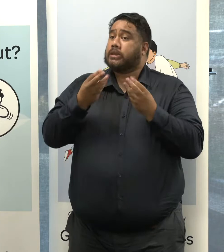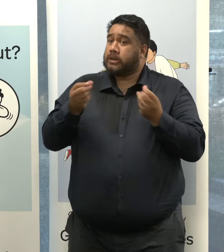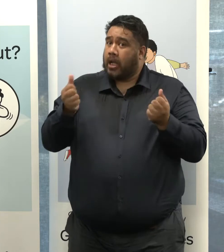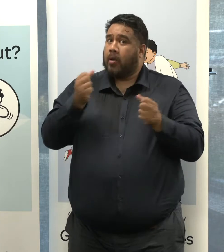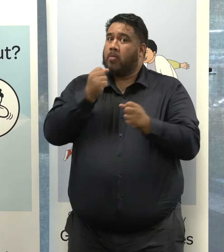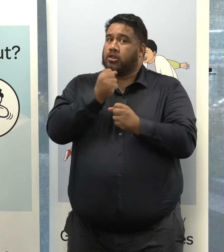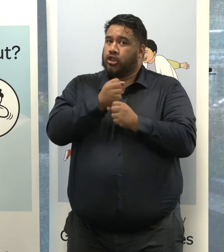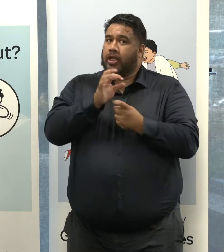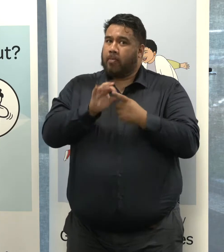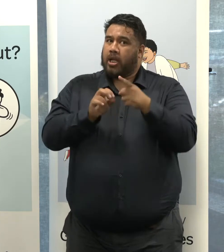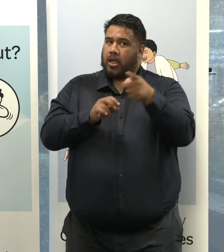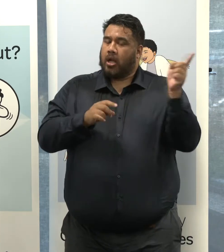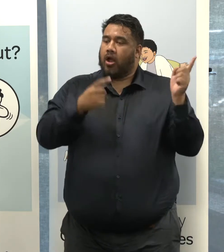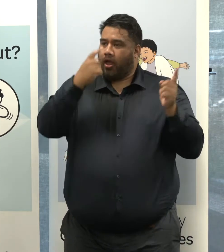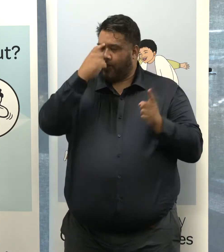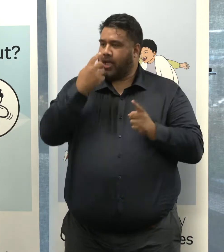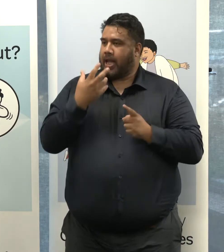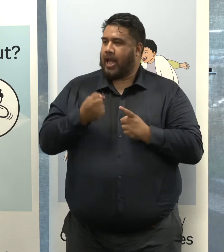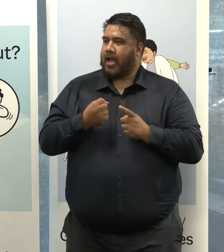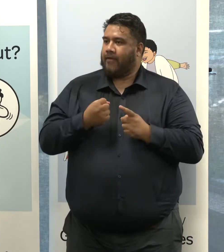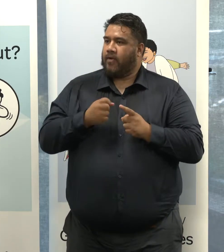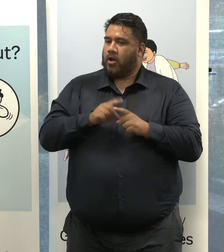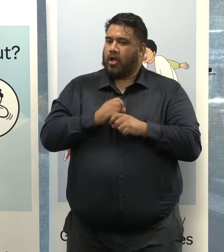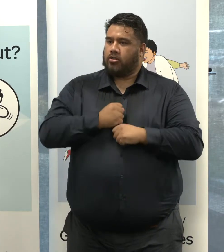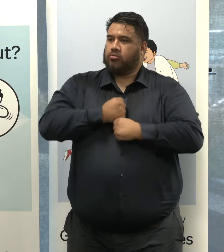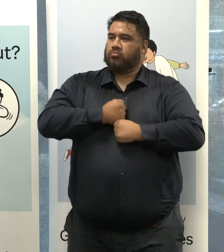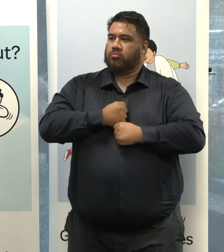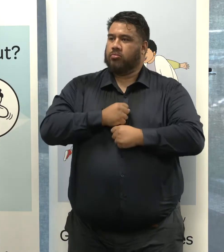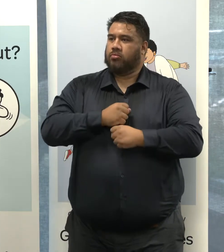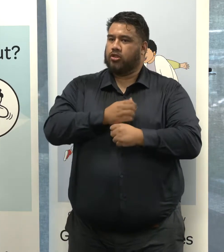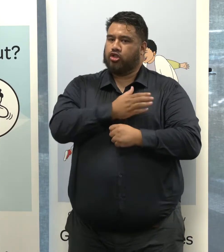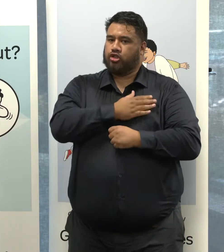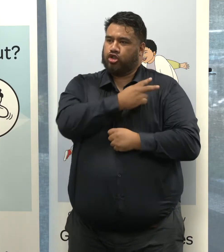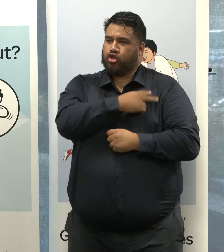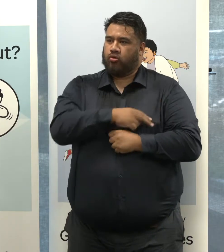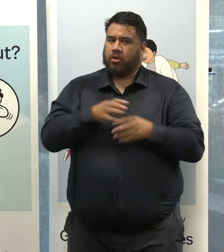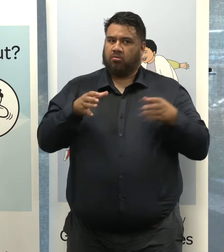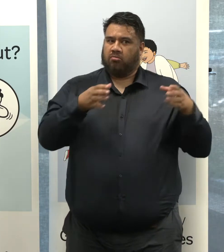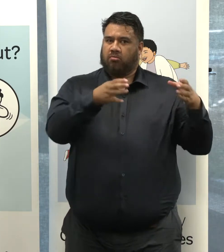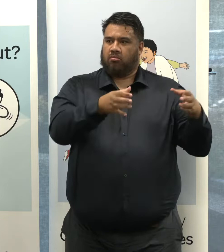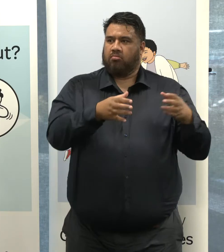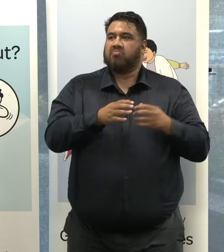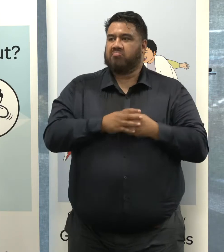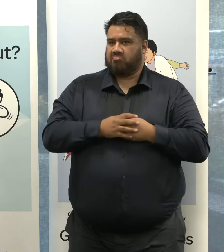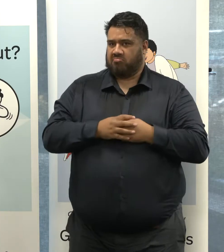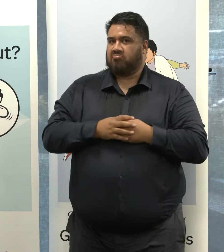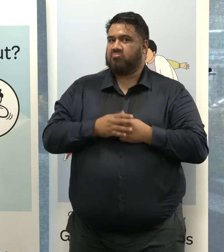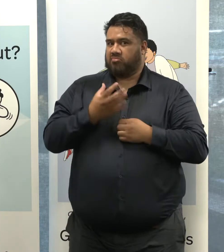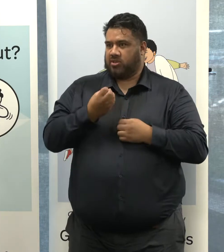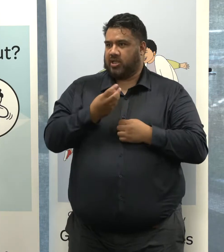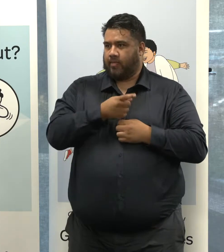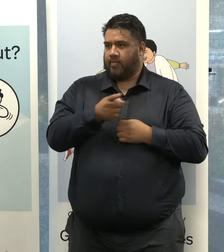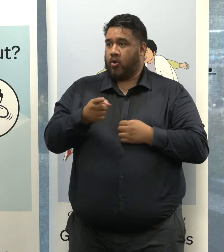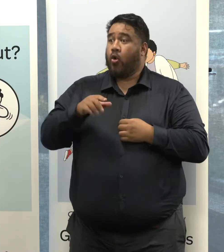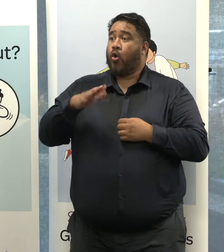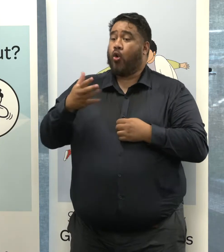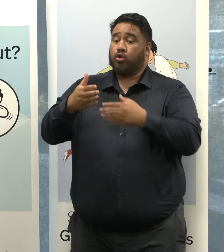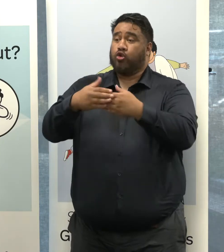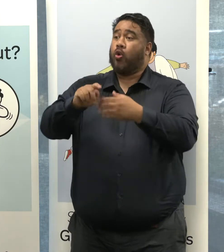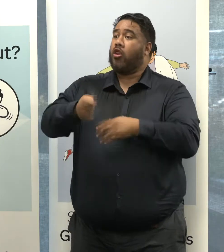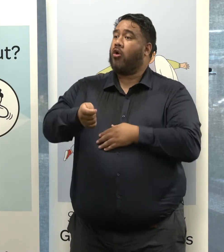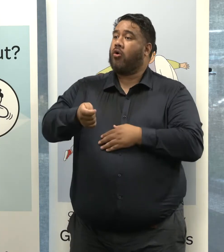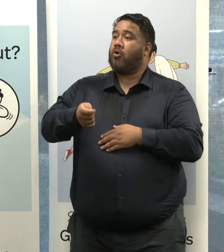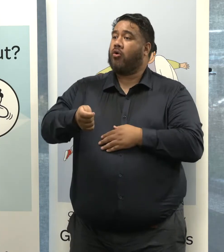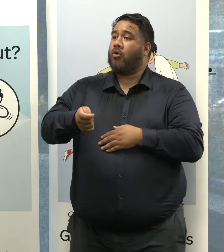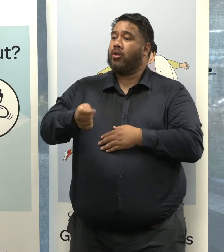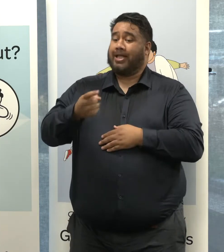that have taken the step of putting up security guards. The practices have also had locks on their doors